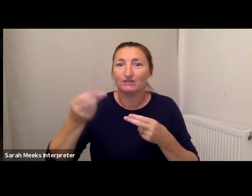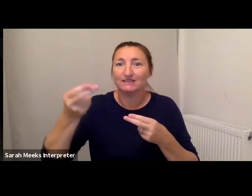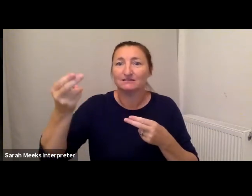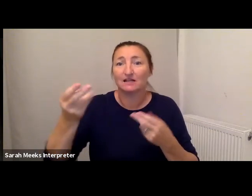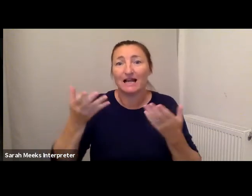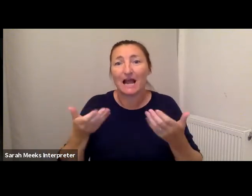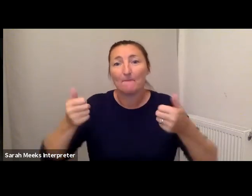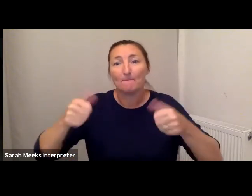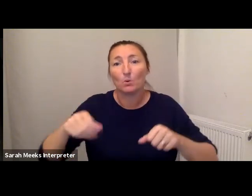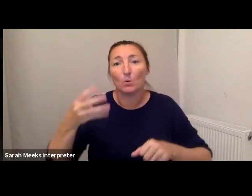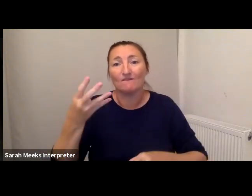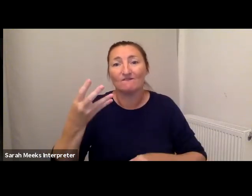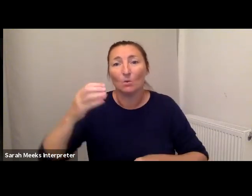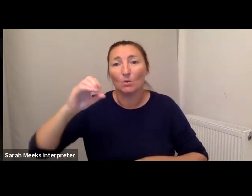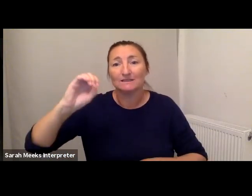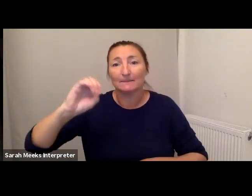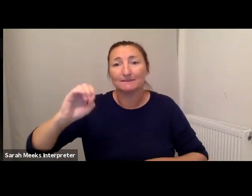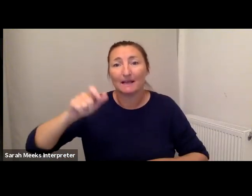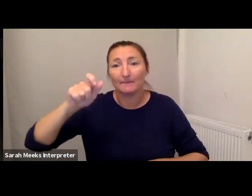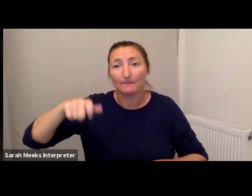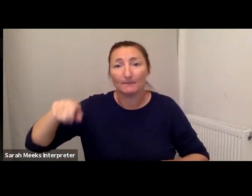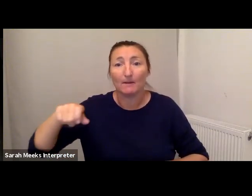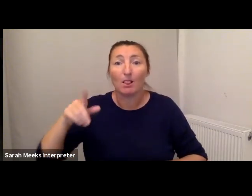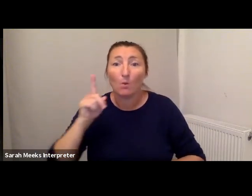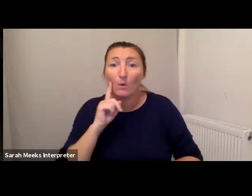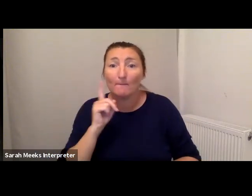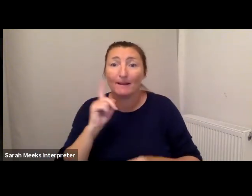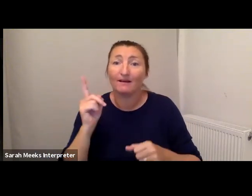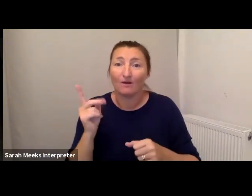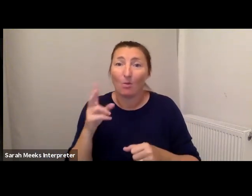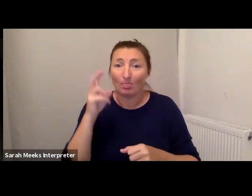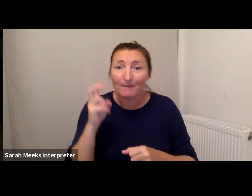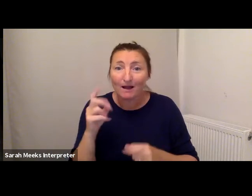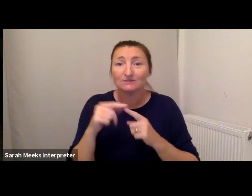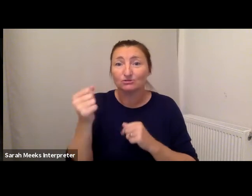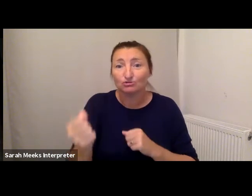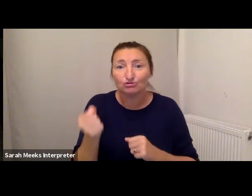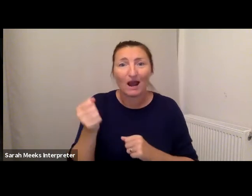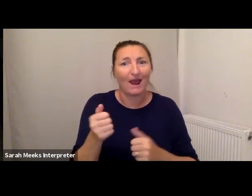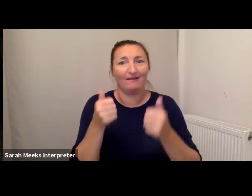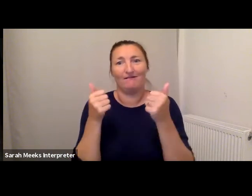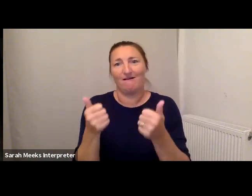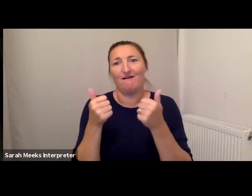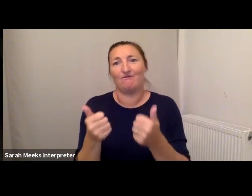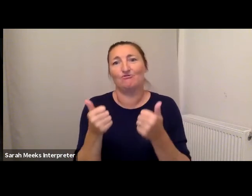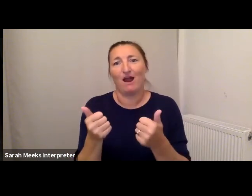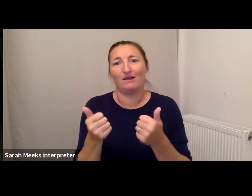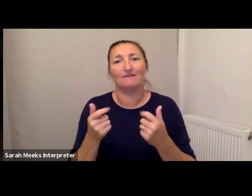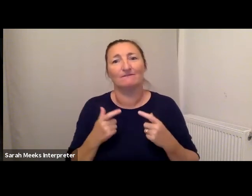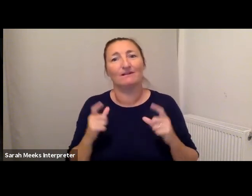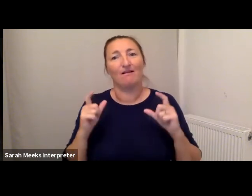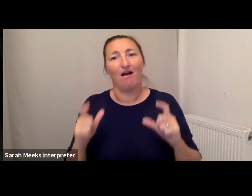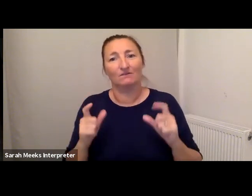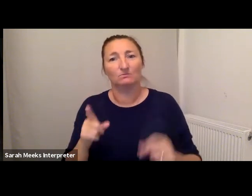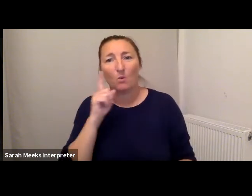40% of ridership, which means so many more women now feel comfortable